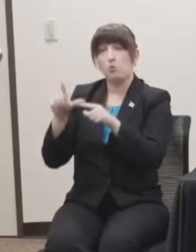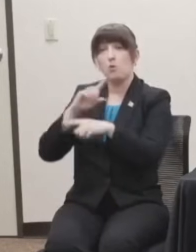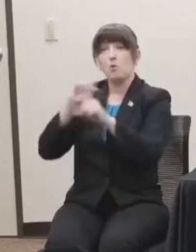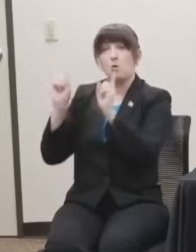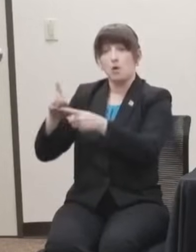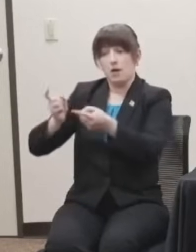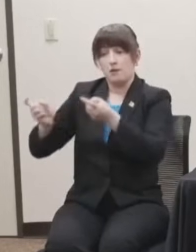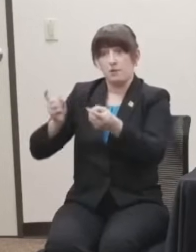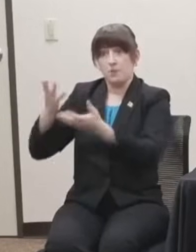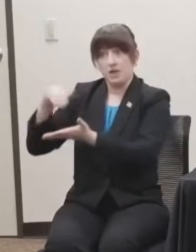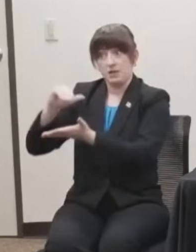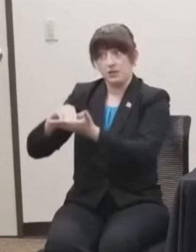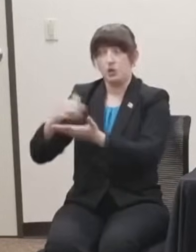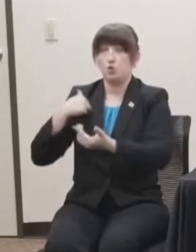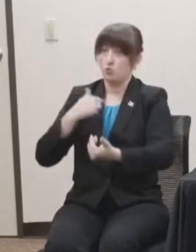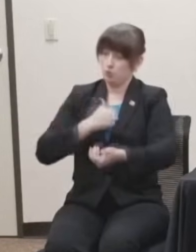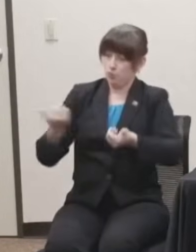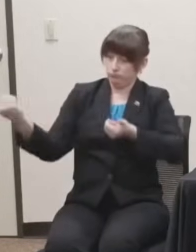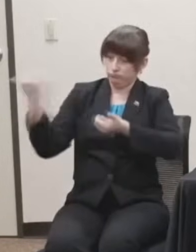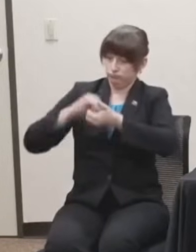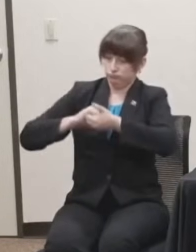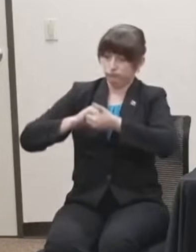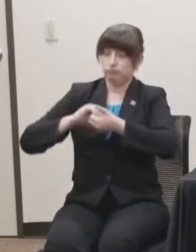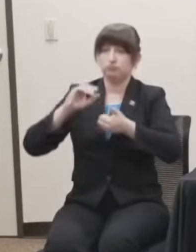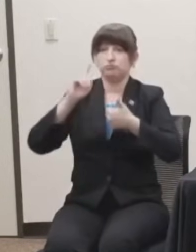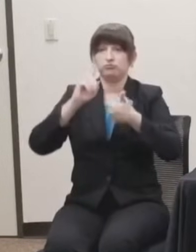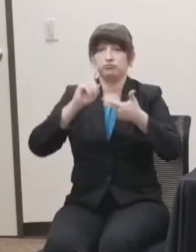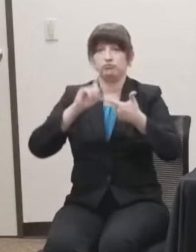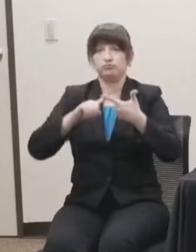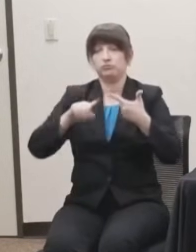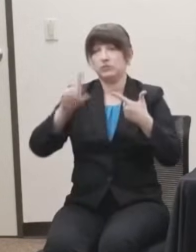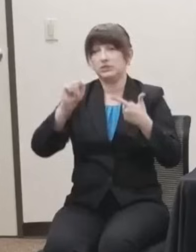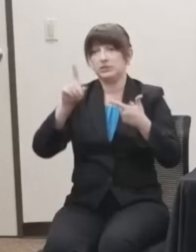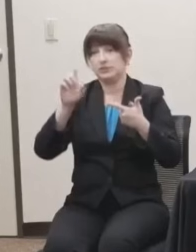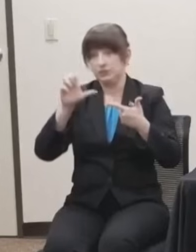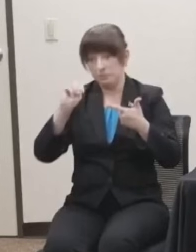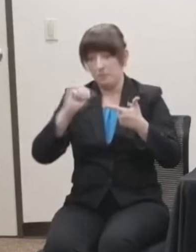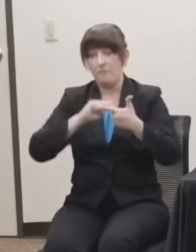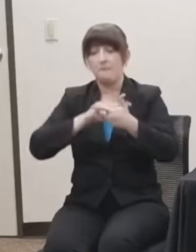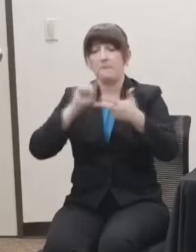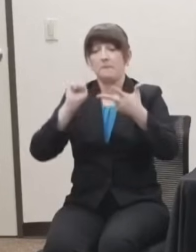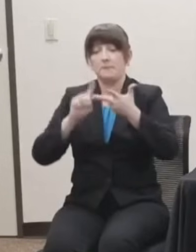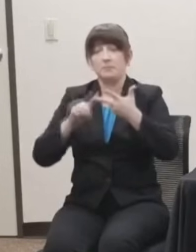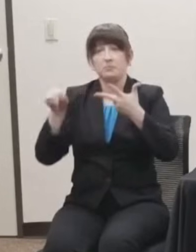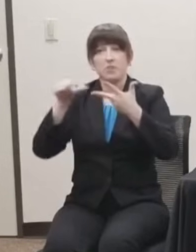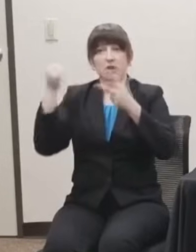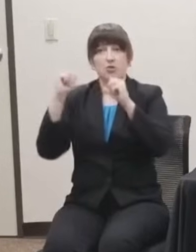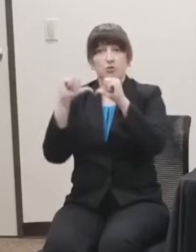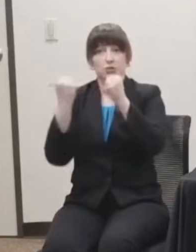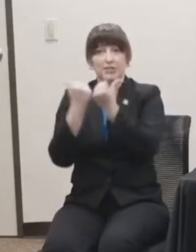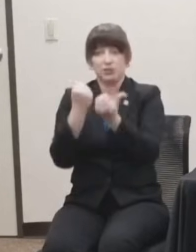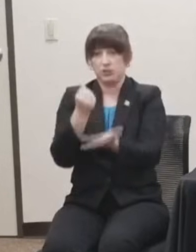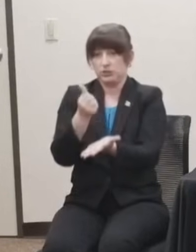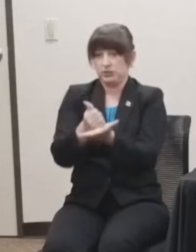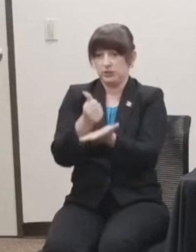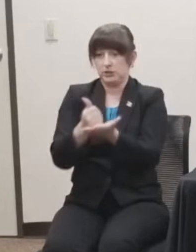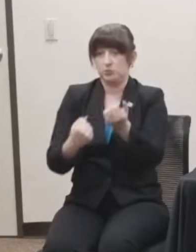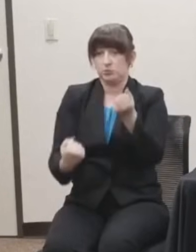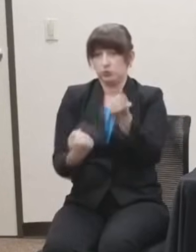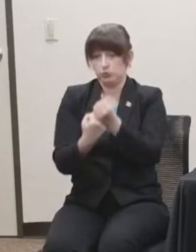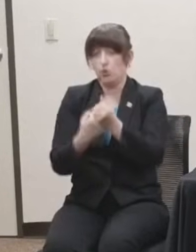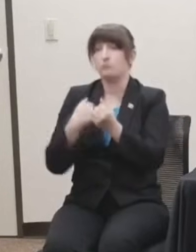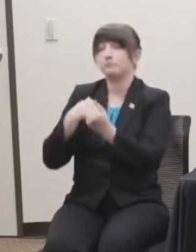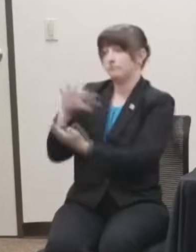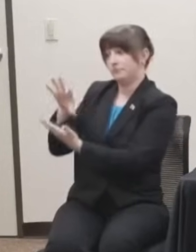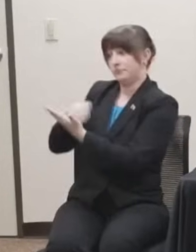partnership working all together with law enforcement, TDM, and everyone that's showing up to help assist. It's a very critical time for us. Next, what the governor said,